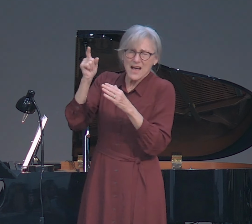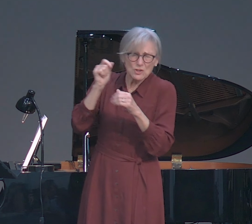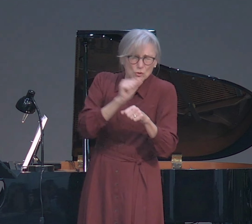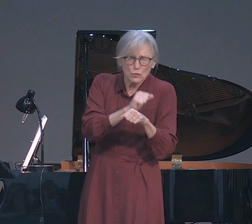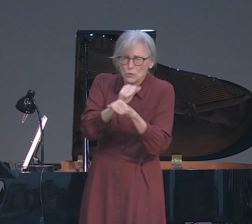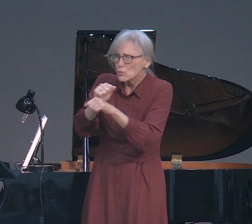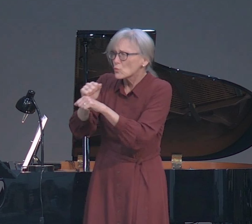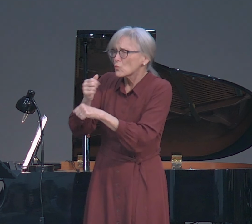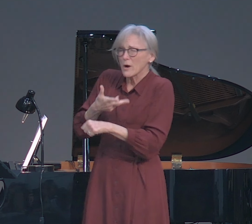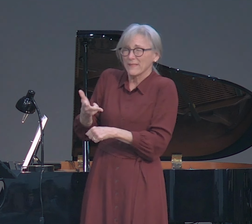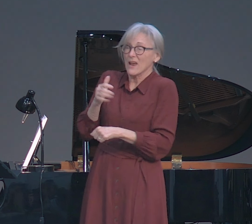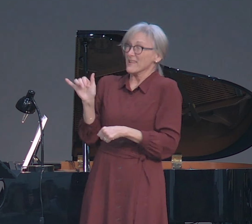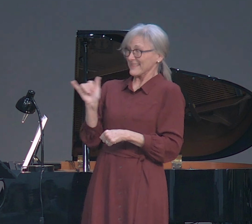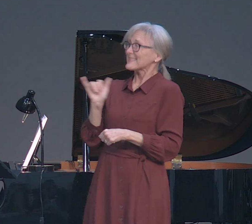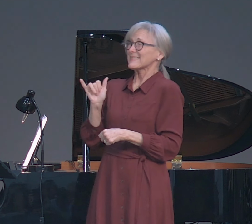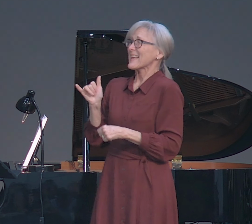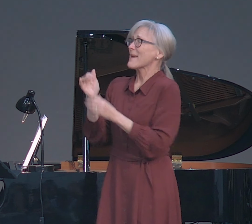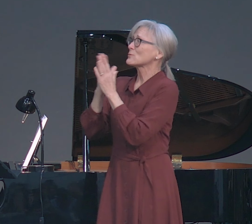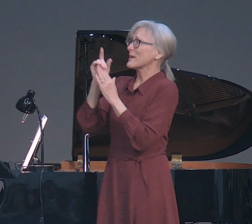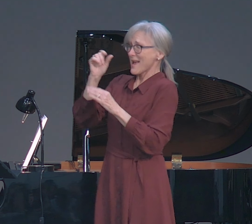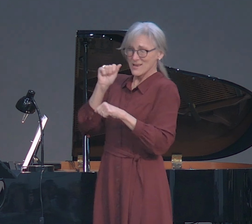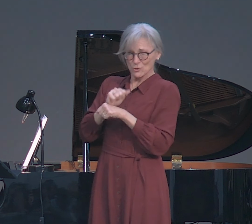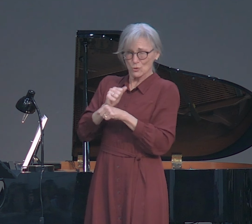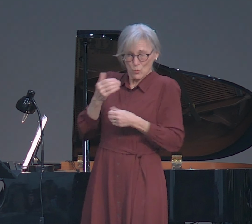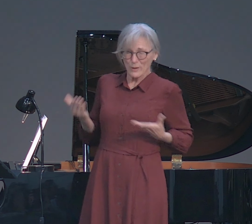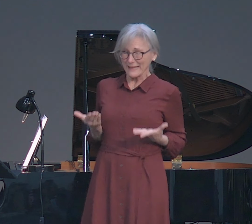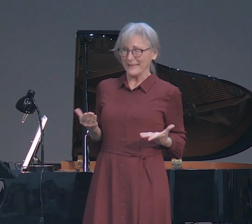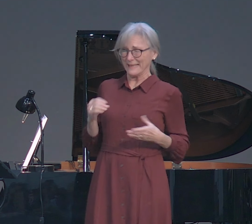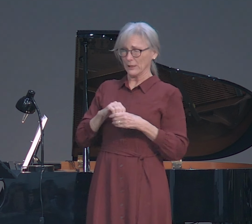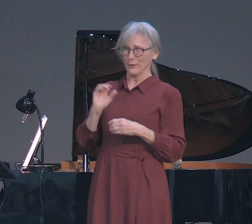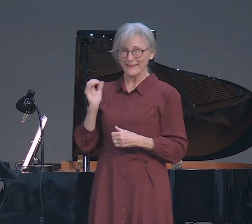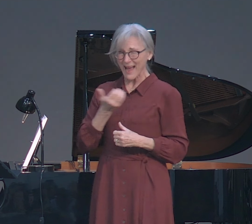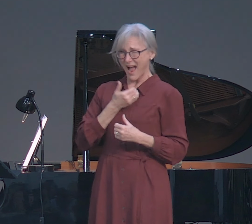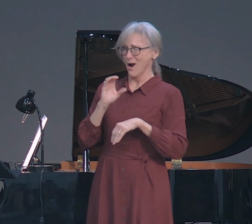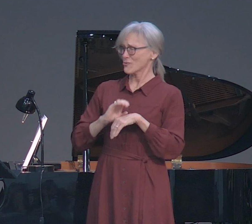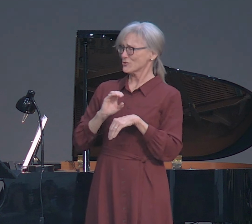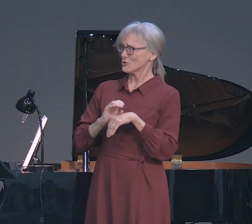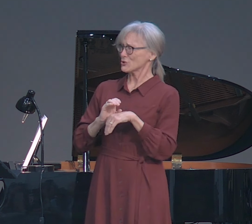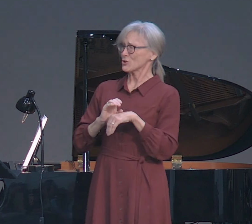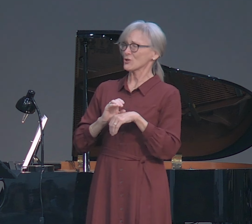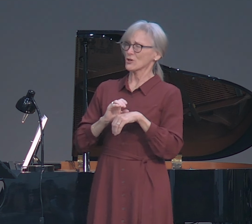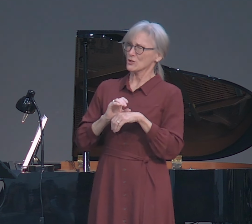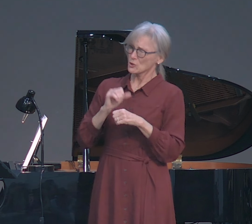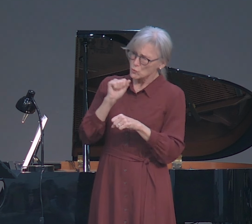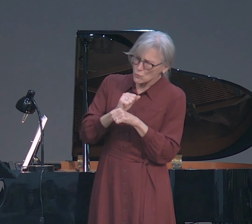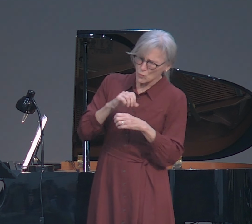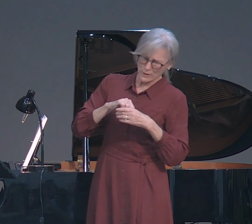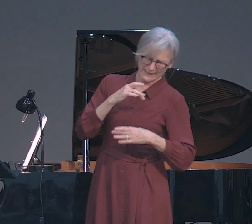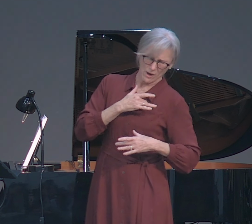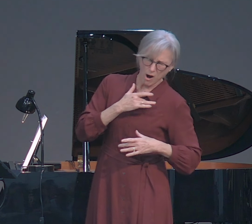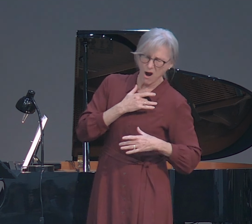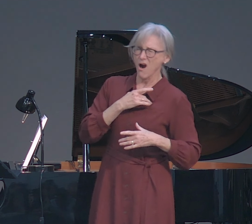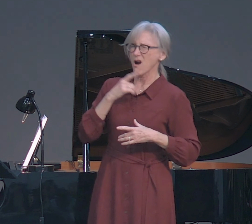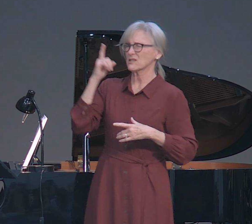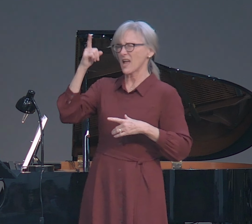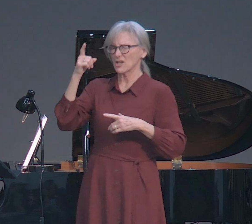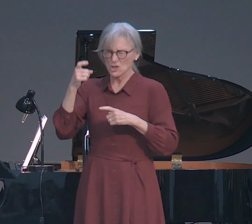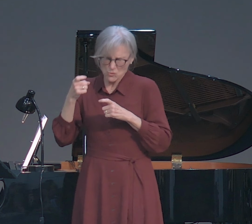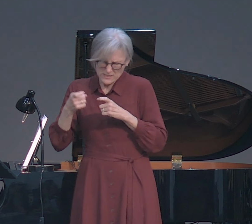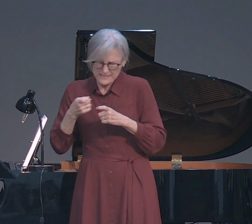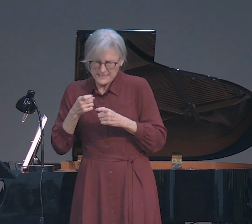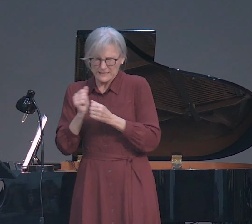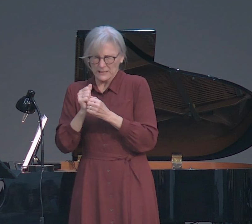today, that You would guide hearts, that You would work, that sin would be dumped, that some may gain spiritual